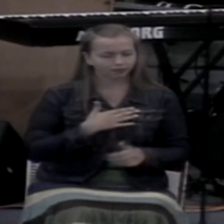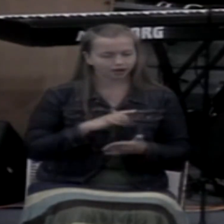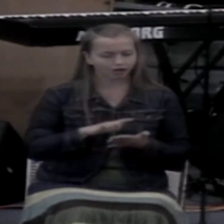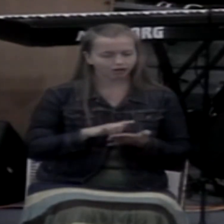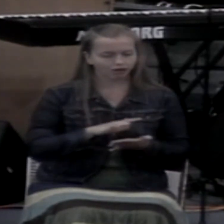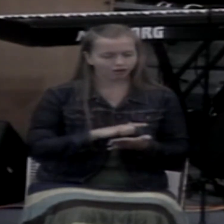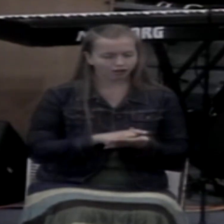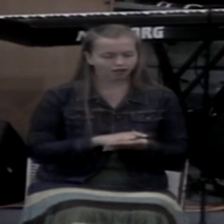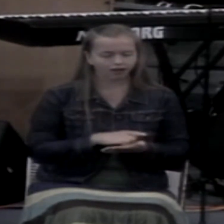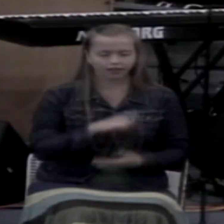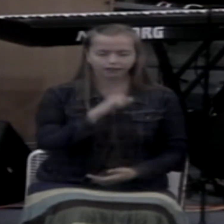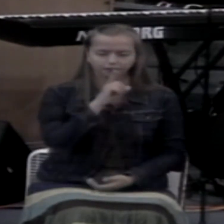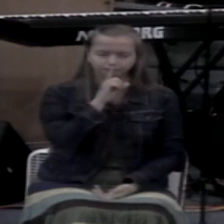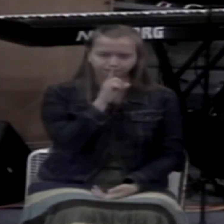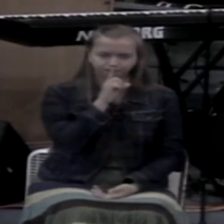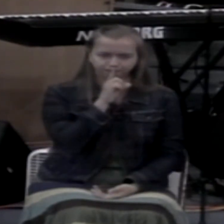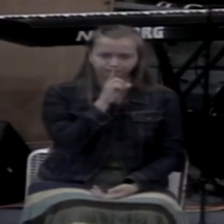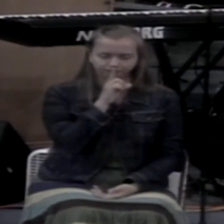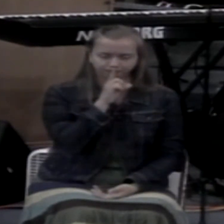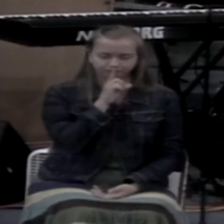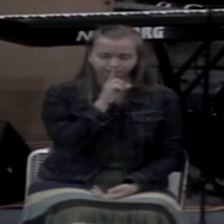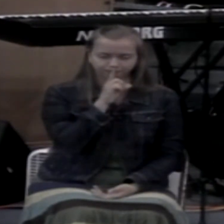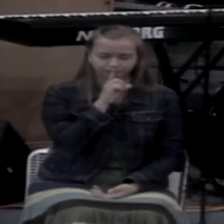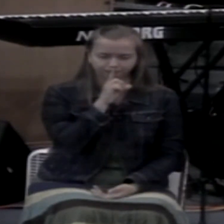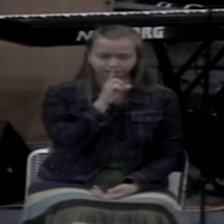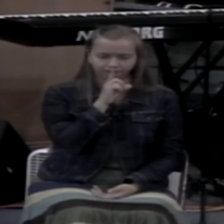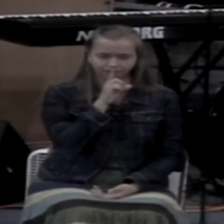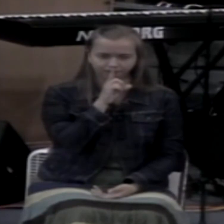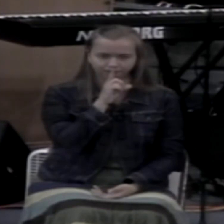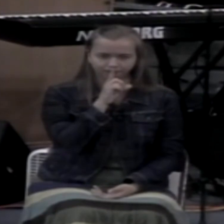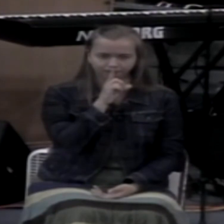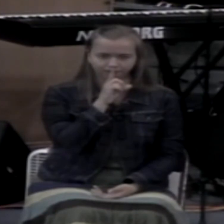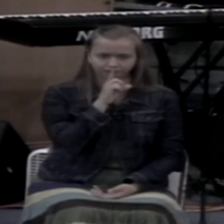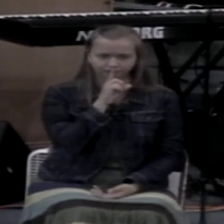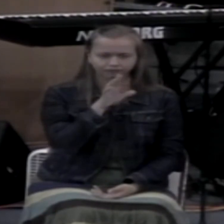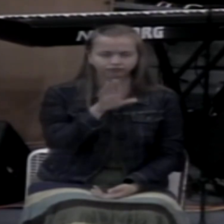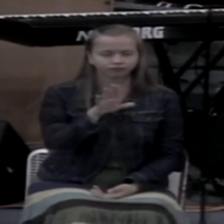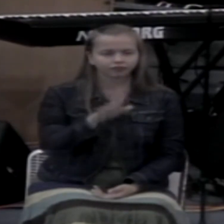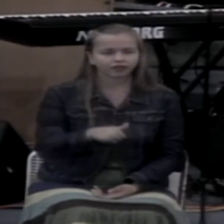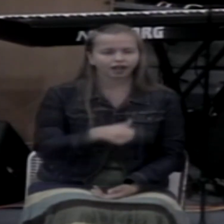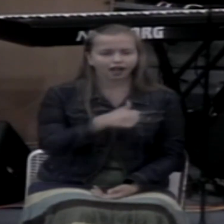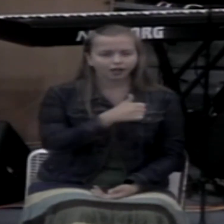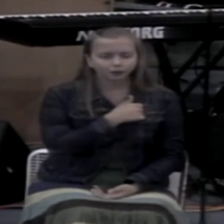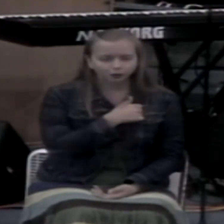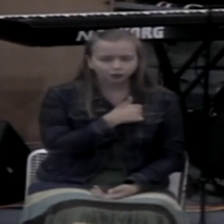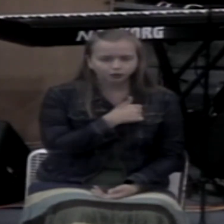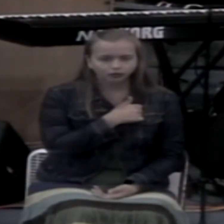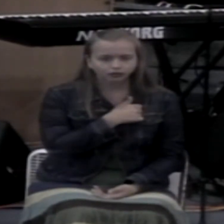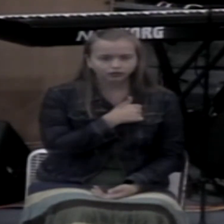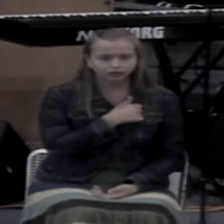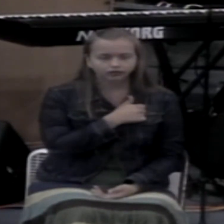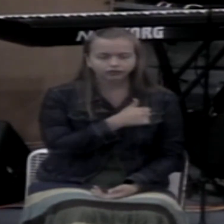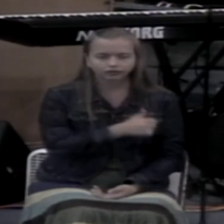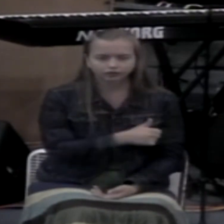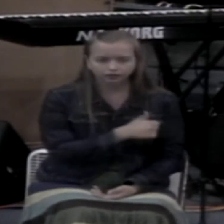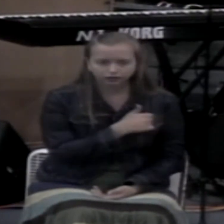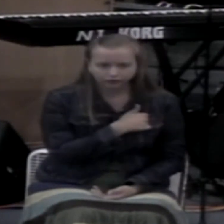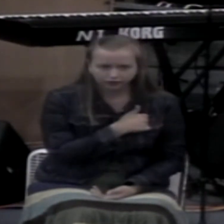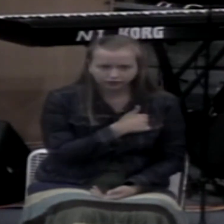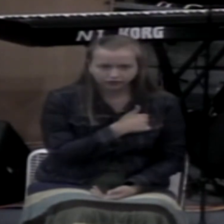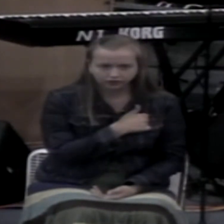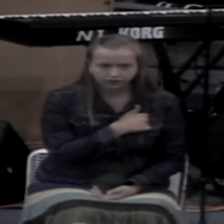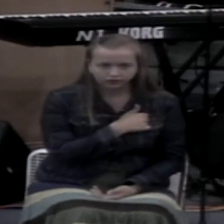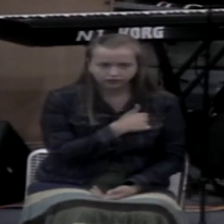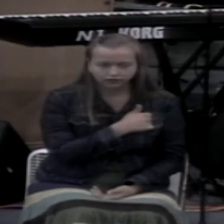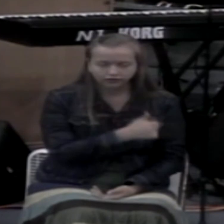And so he went to the cross, died upon the cross, forgave the people, walked on the earth for 40 days,